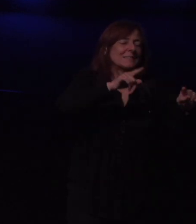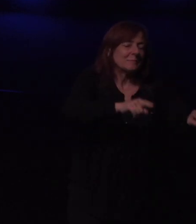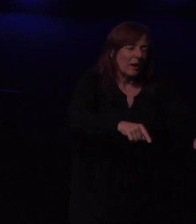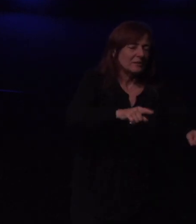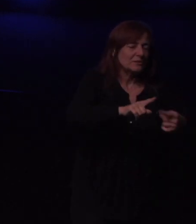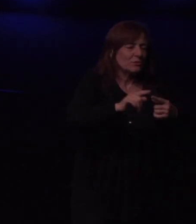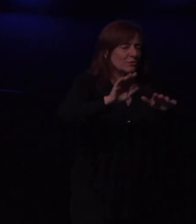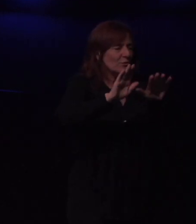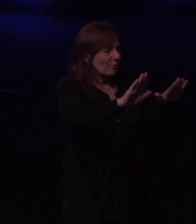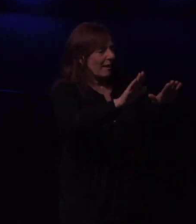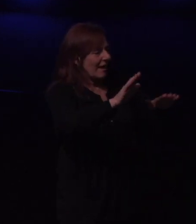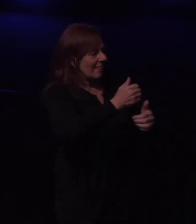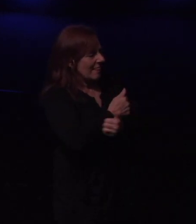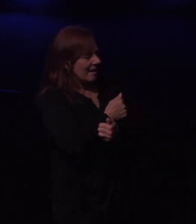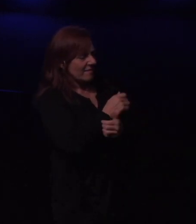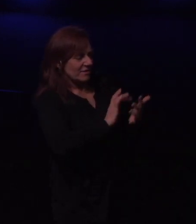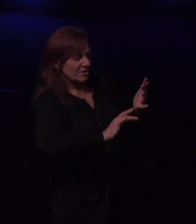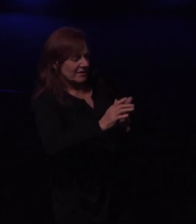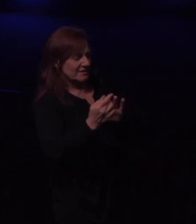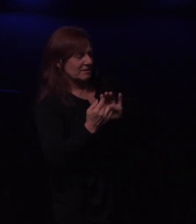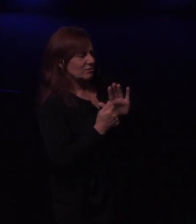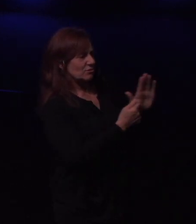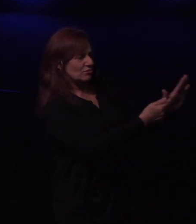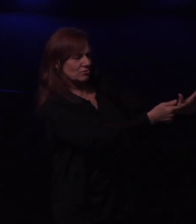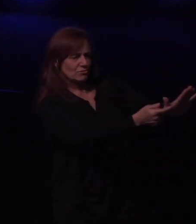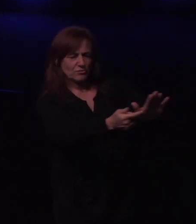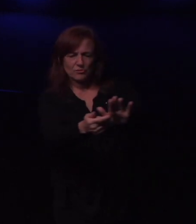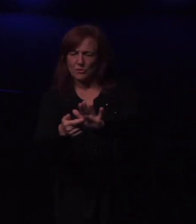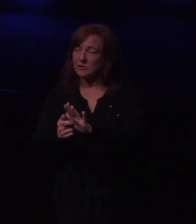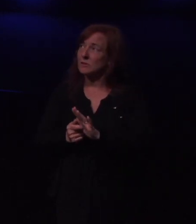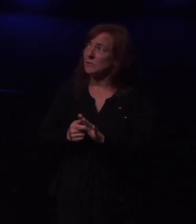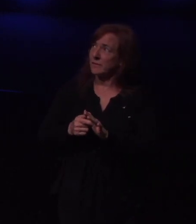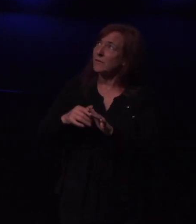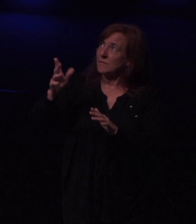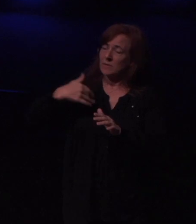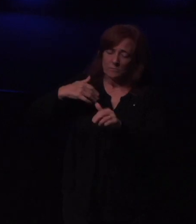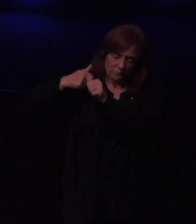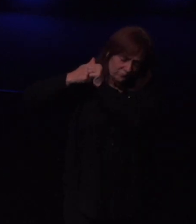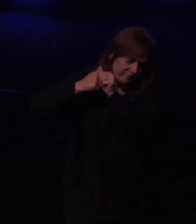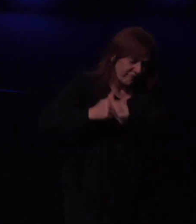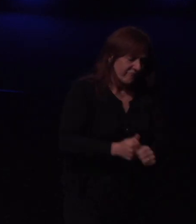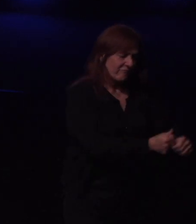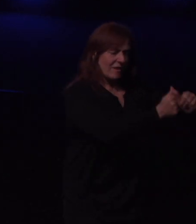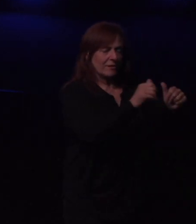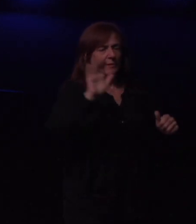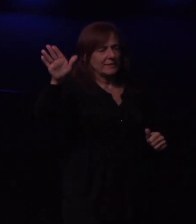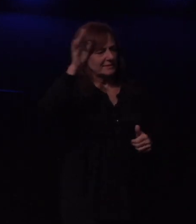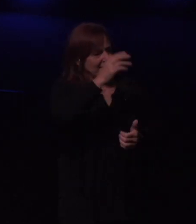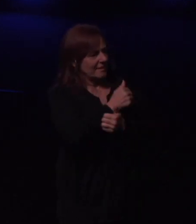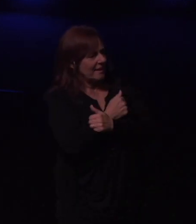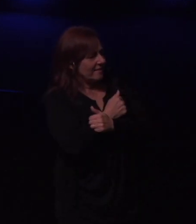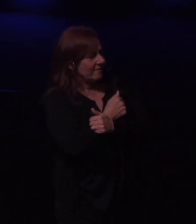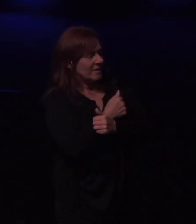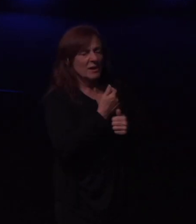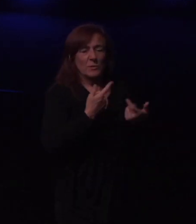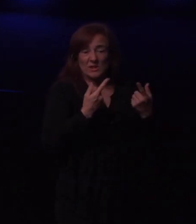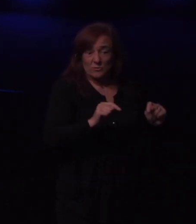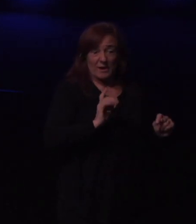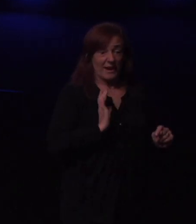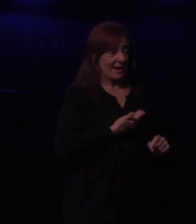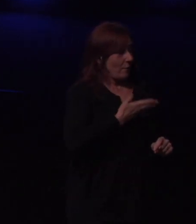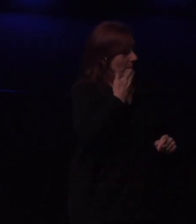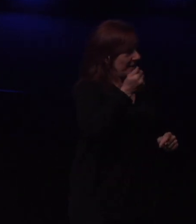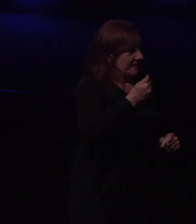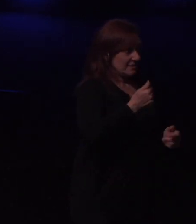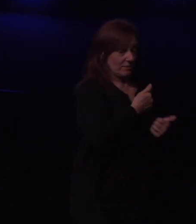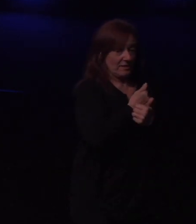to the great love that Jesus has already shown. We just step into his love. And then it's not just that we do our best to try to